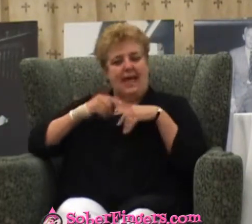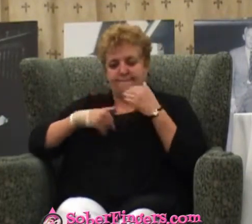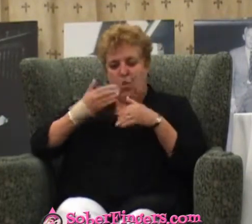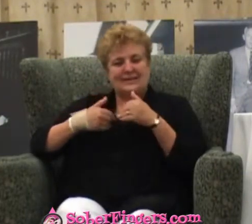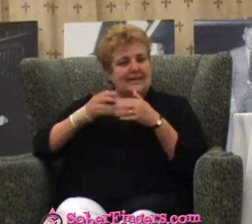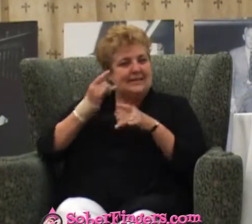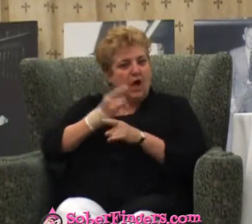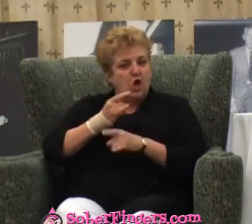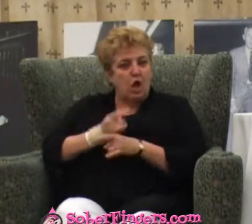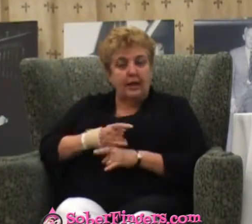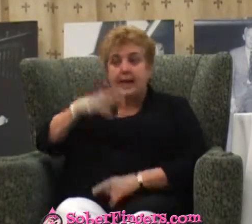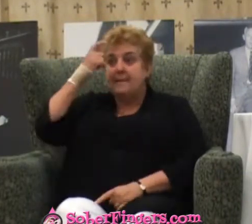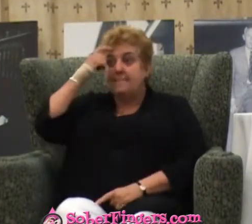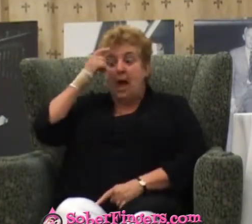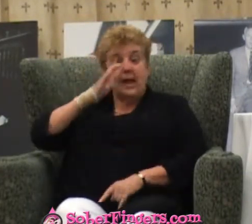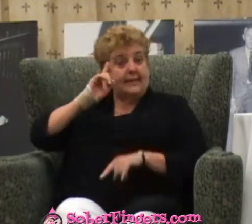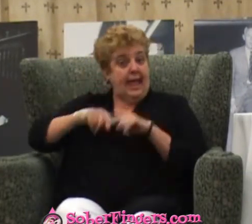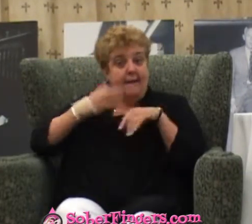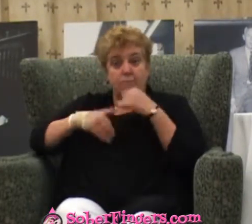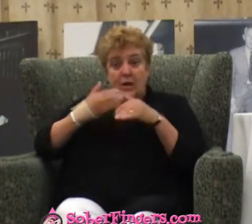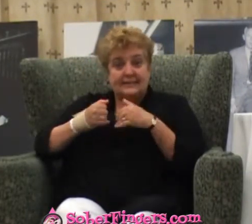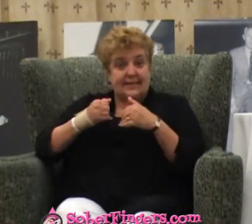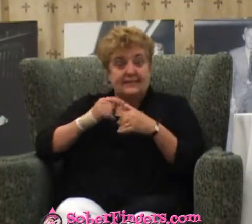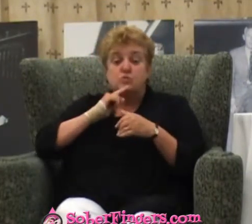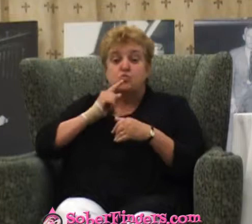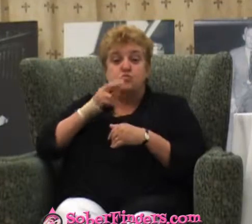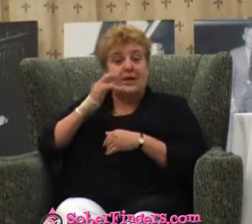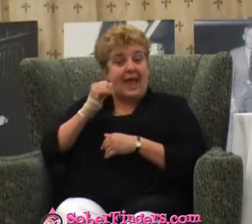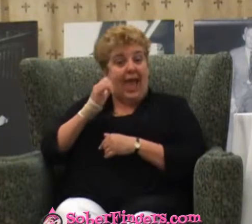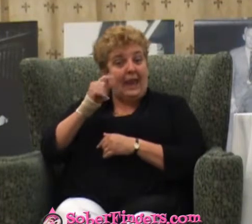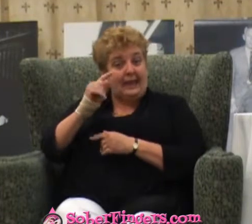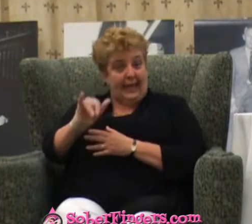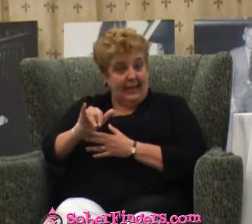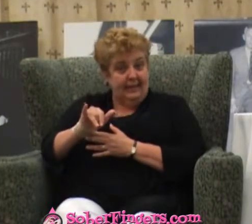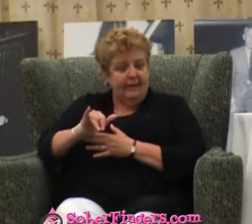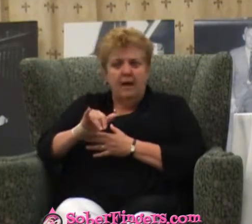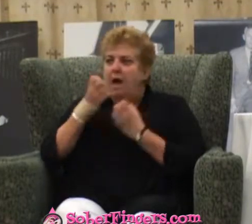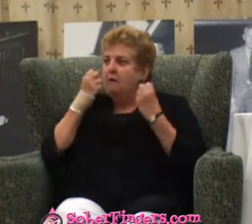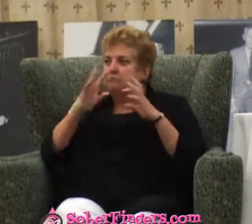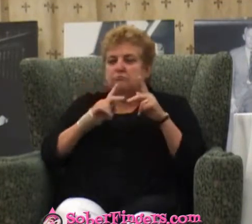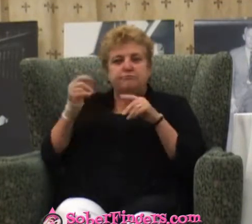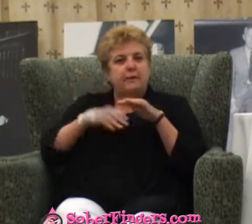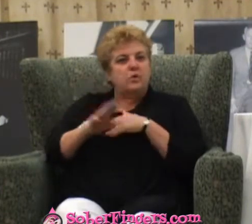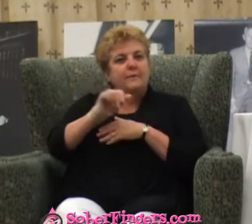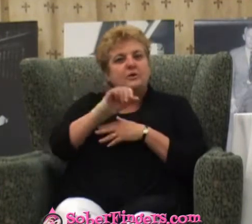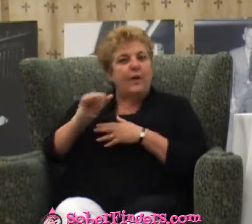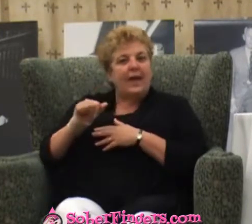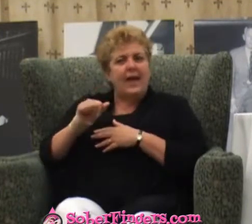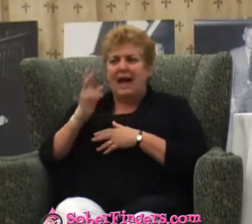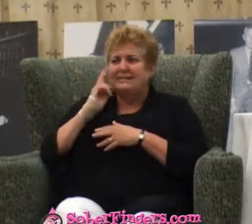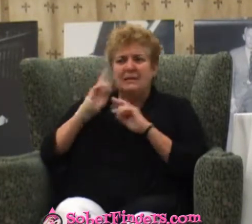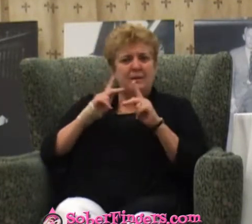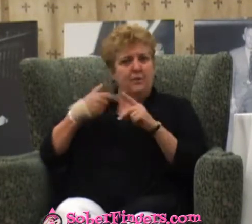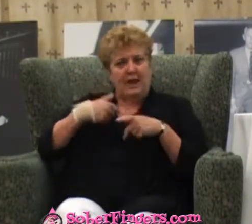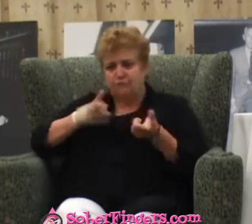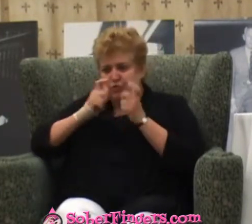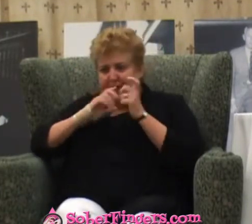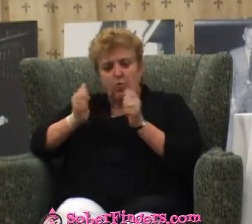can't process reality, you know, a lot of people come into AA. I've seen people that I drank with. You know, the doctor's opinion talks about the thing